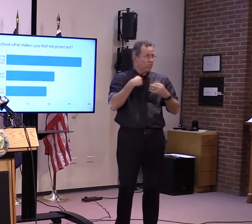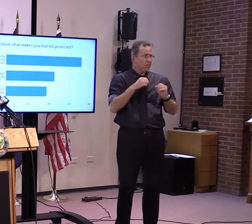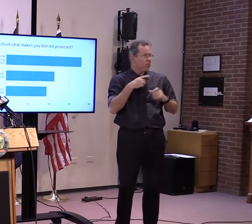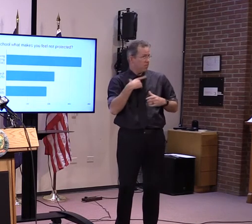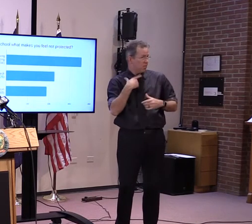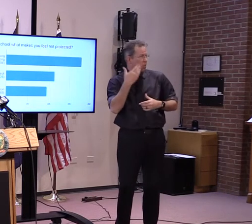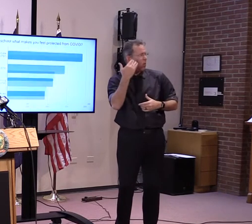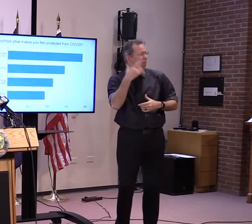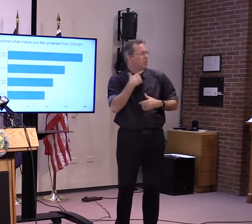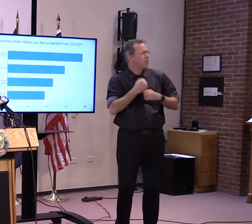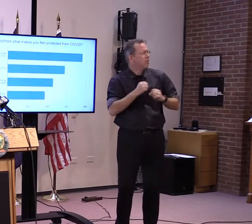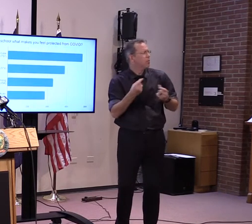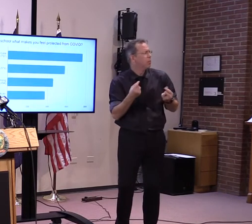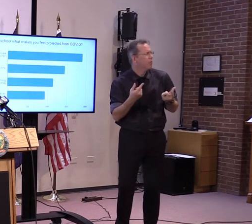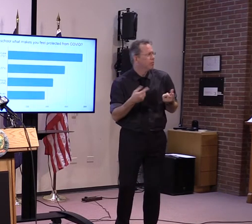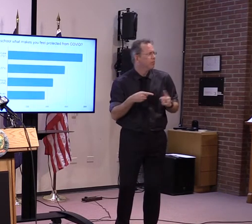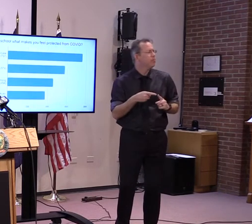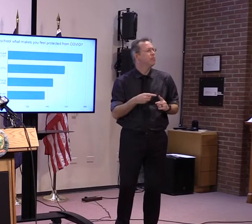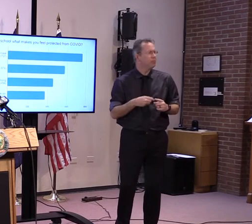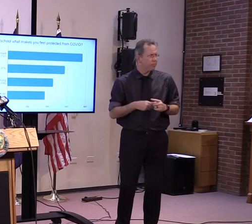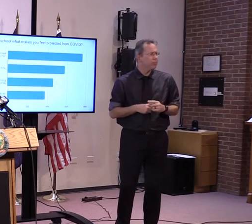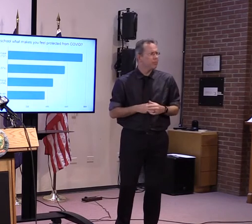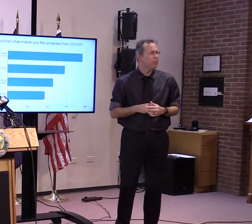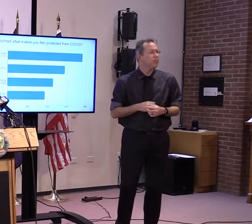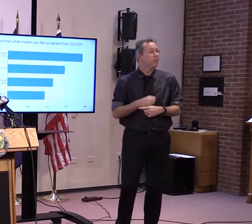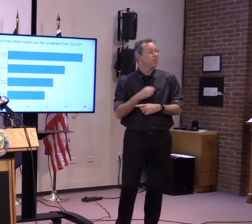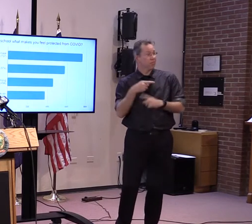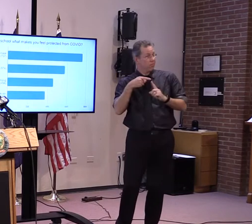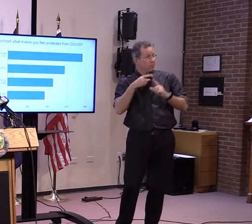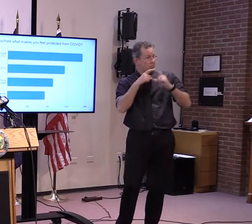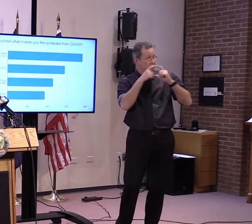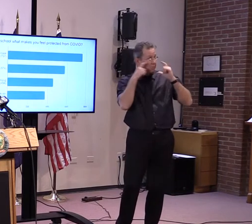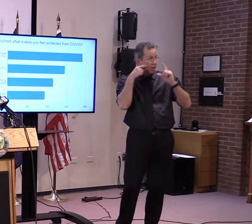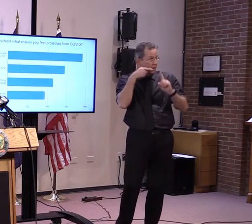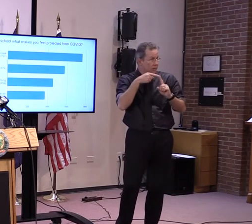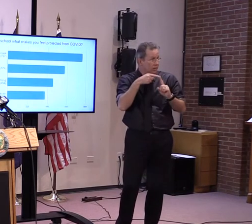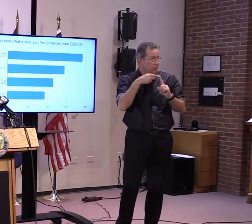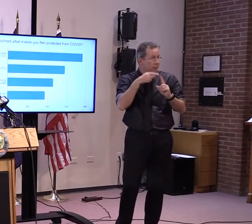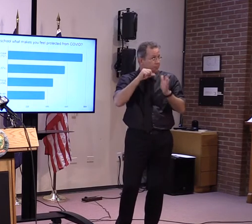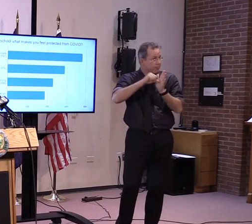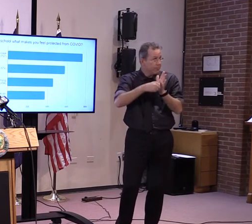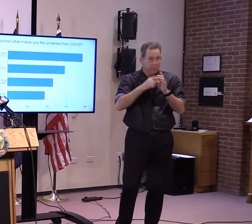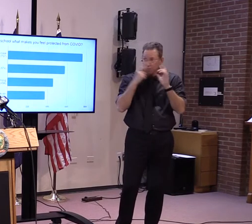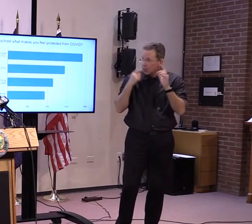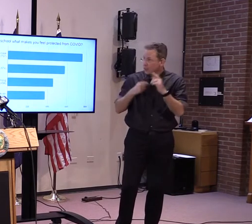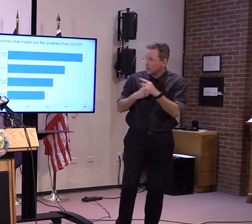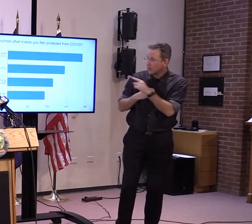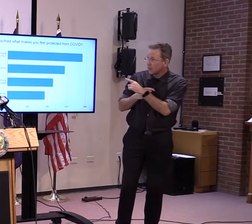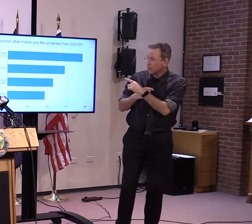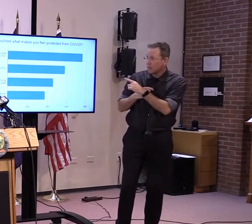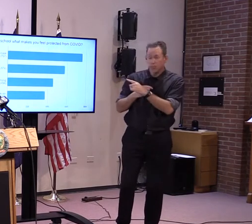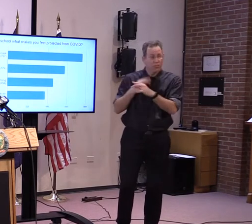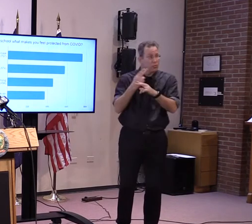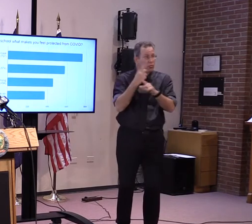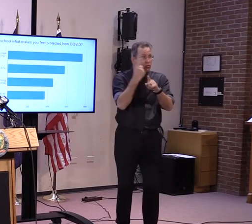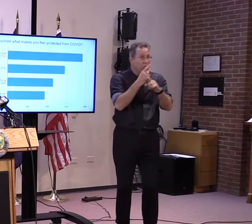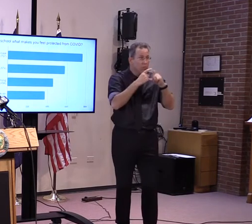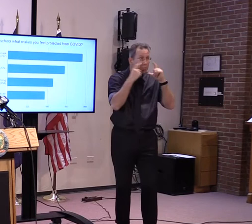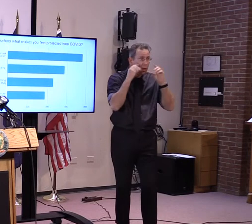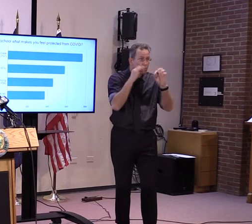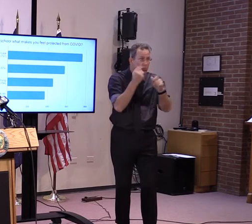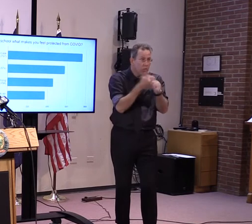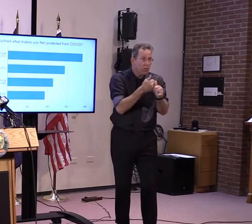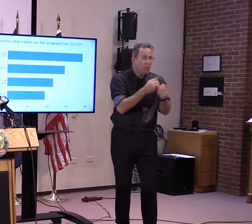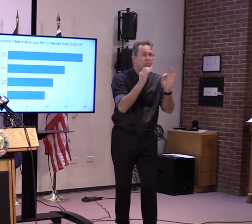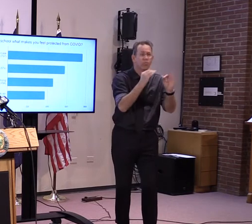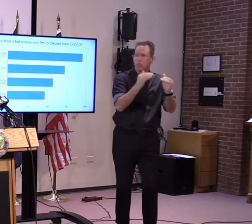are wearing their masks properly, which is awesome. There's been really good sanitization on tables, using